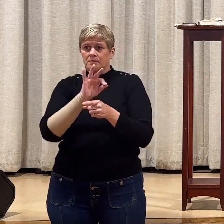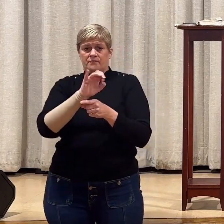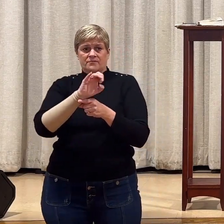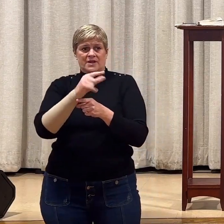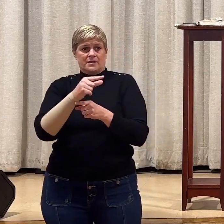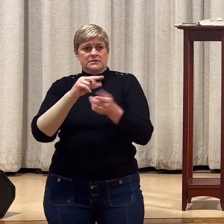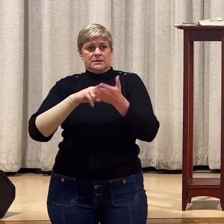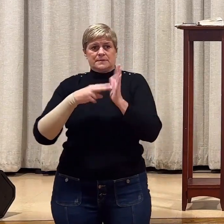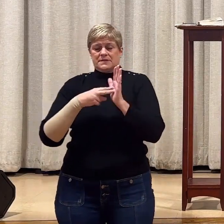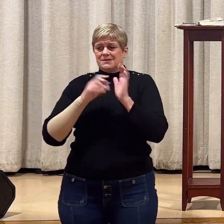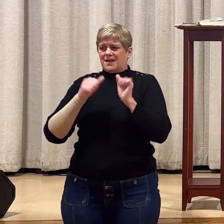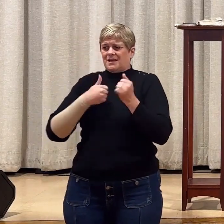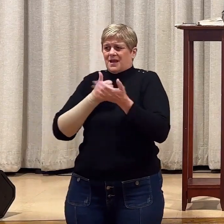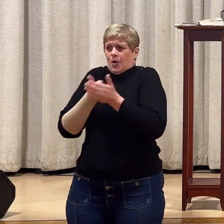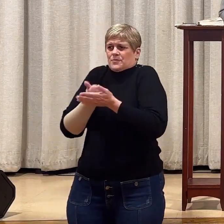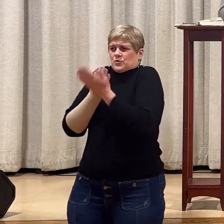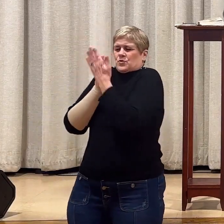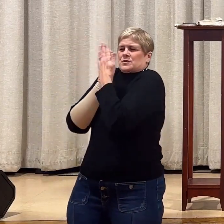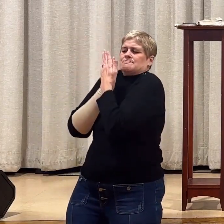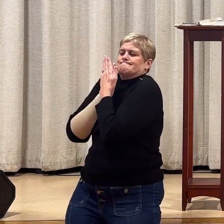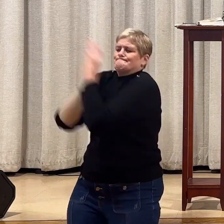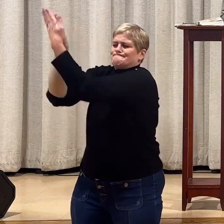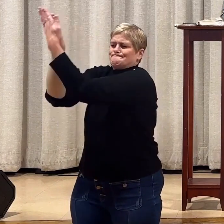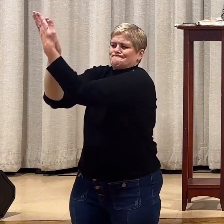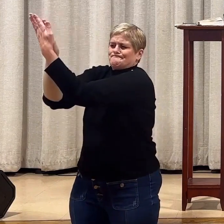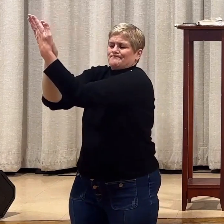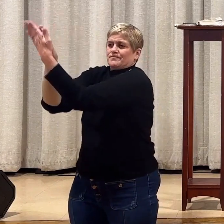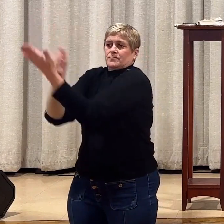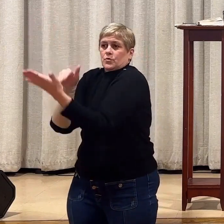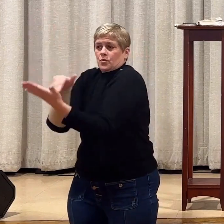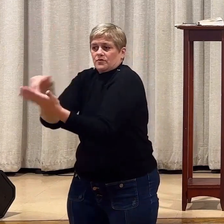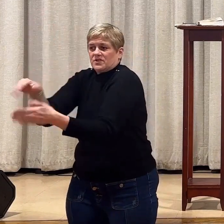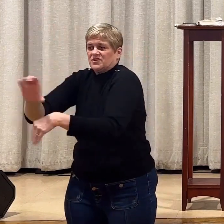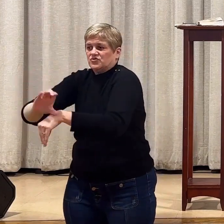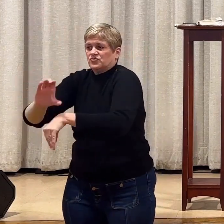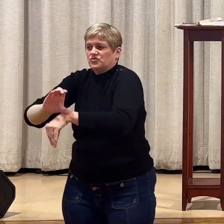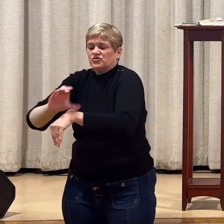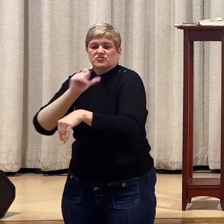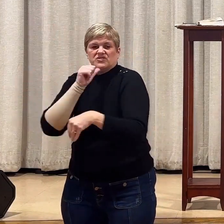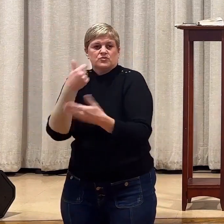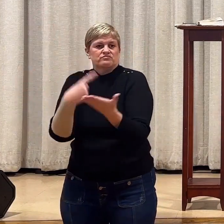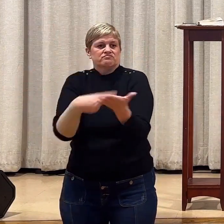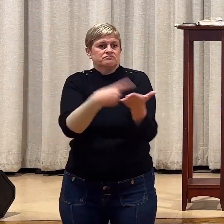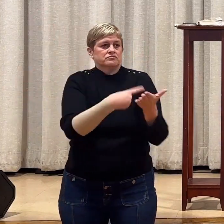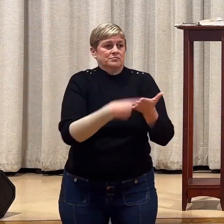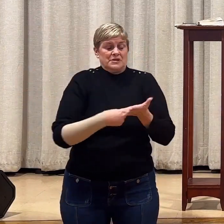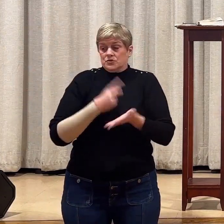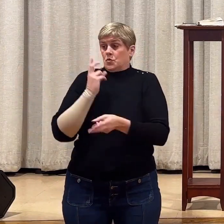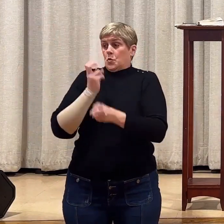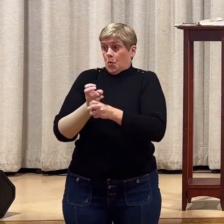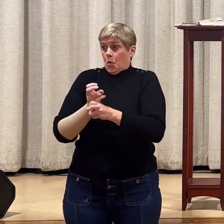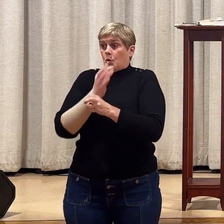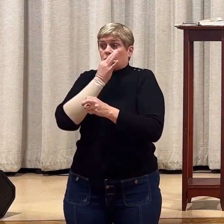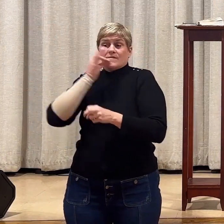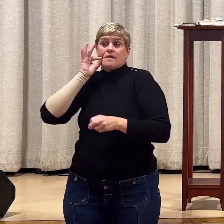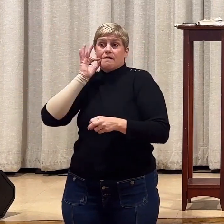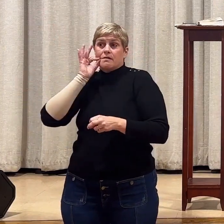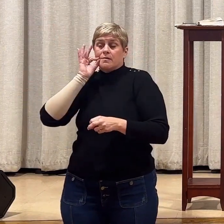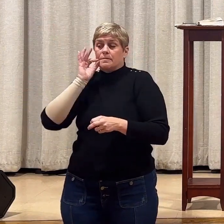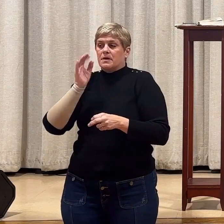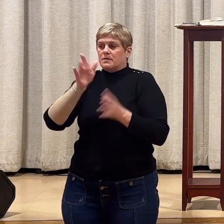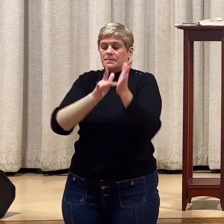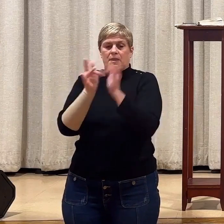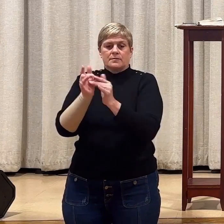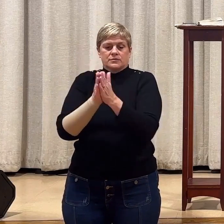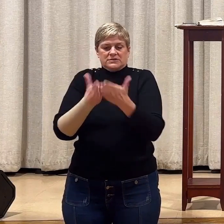we can really draw close to God. It's not spoken about a lot in our modern culture because it's really hard to do. But the Bible says, blessed